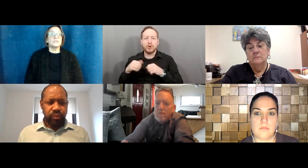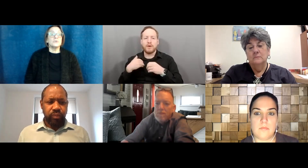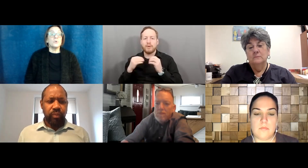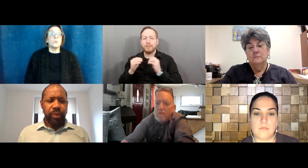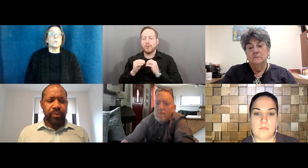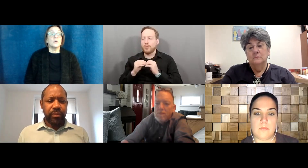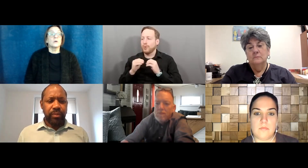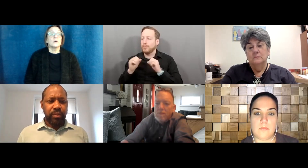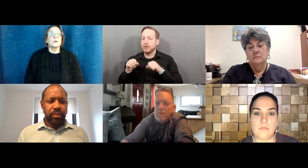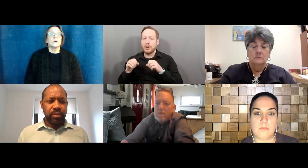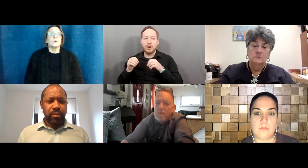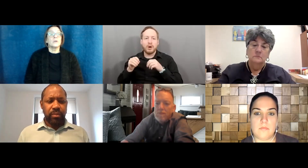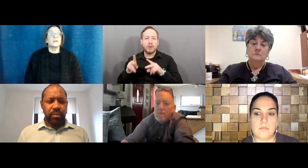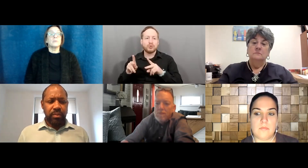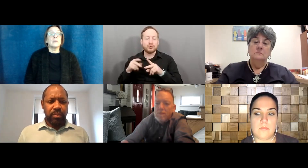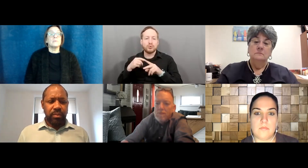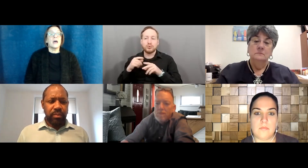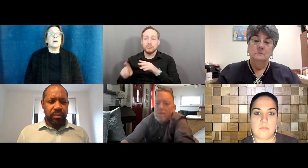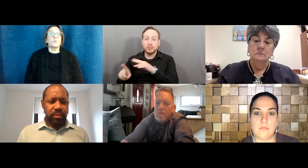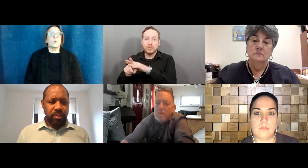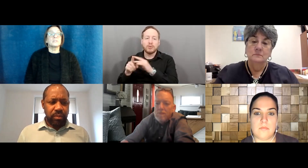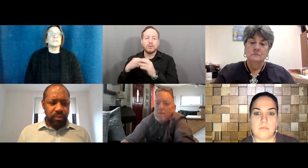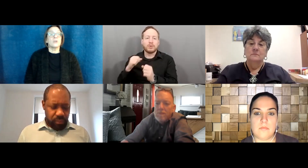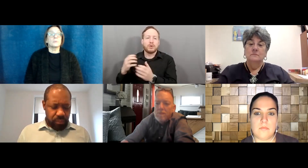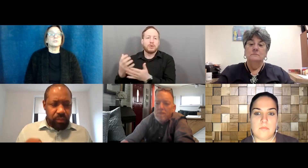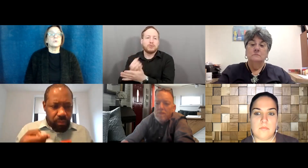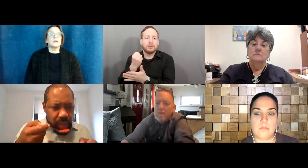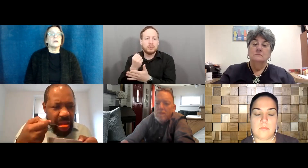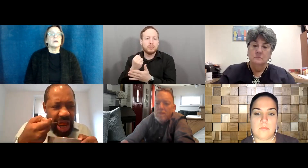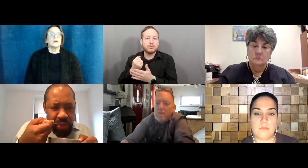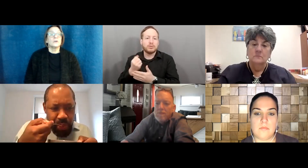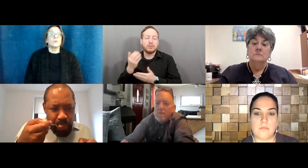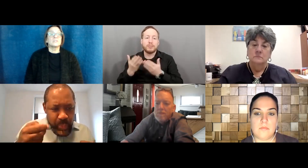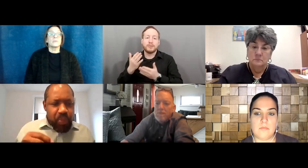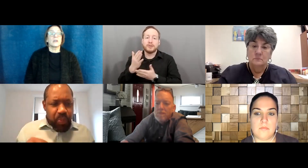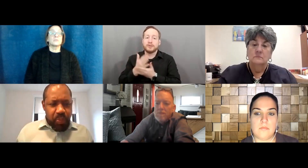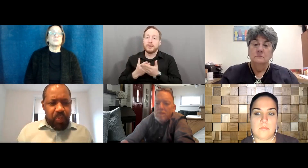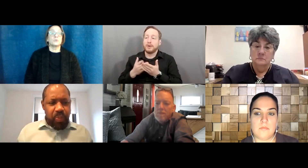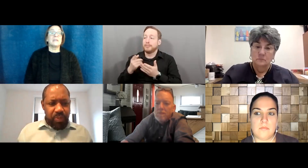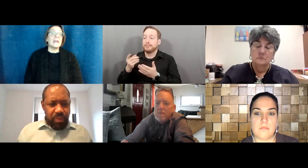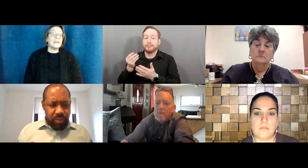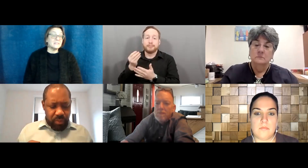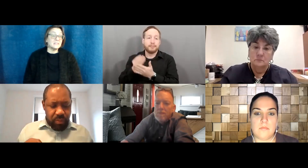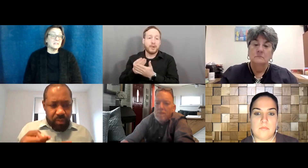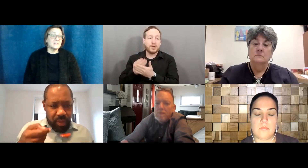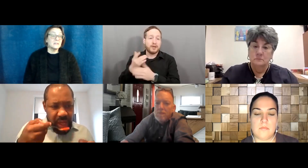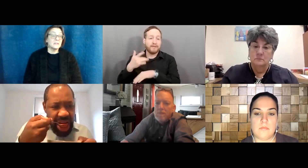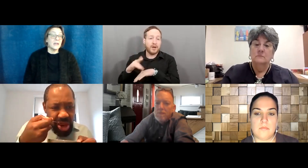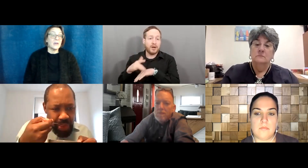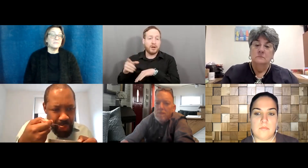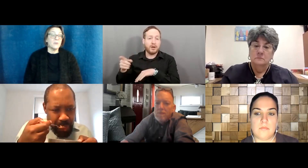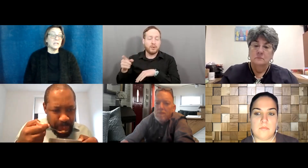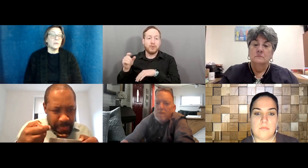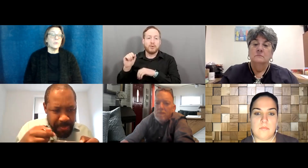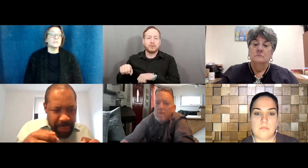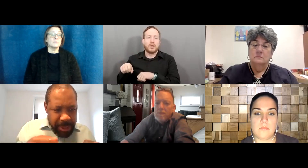organization soon, we could maybe have more potential opportunity when something comes up to get